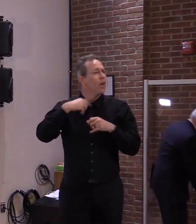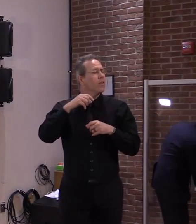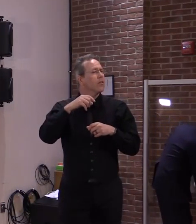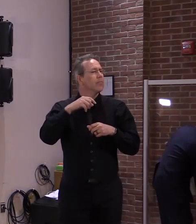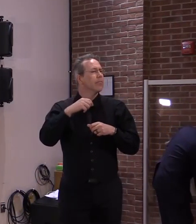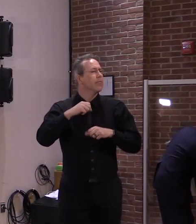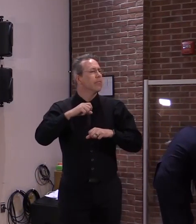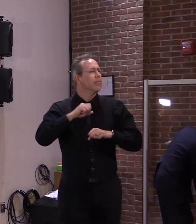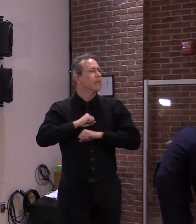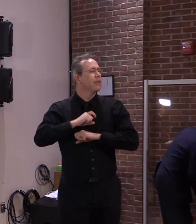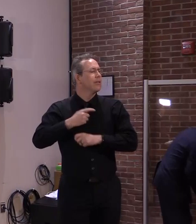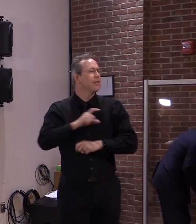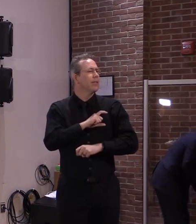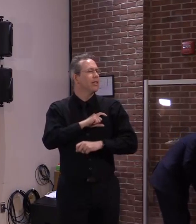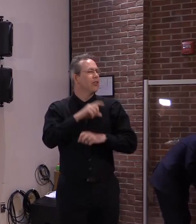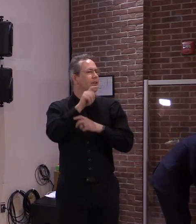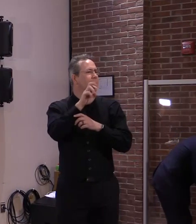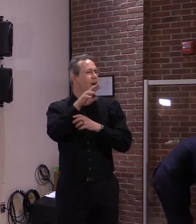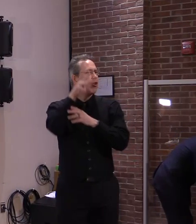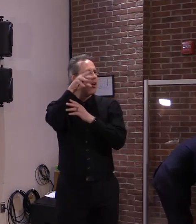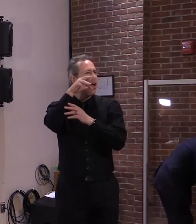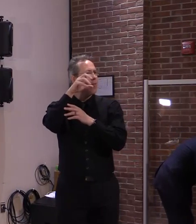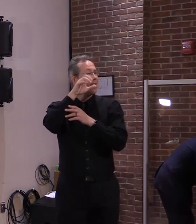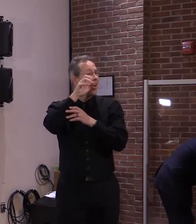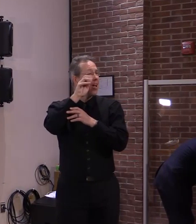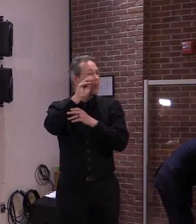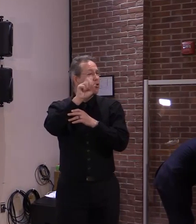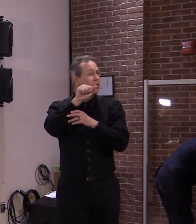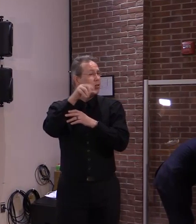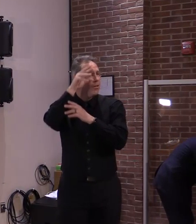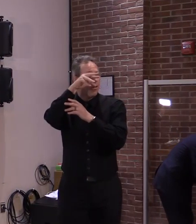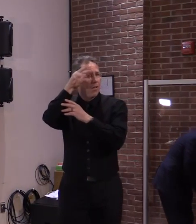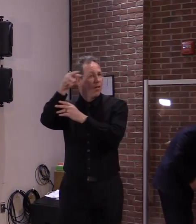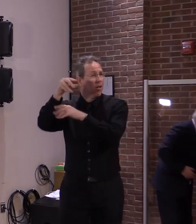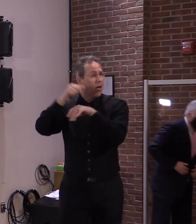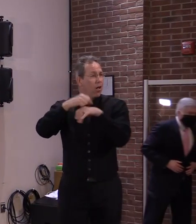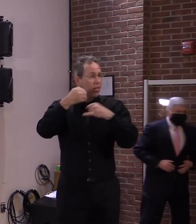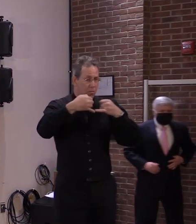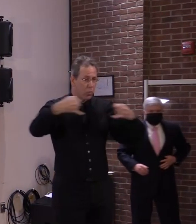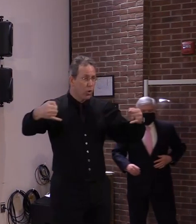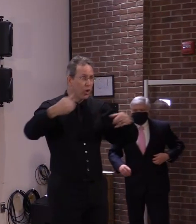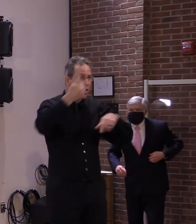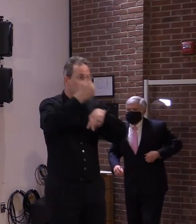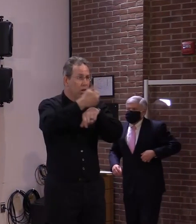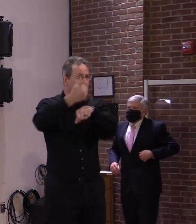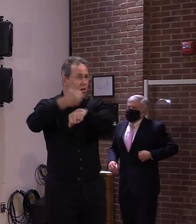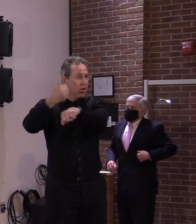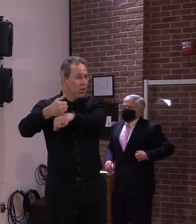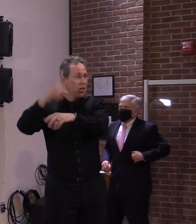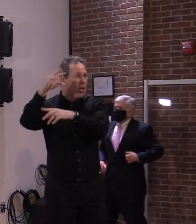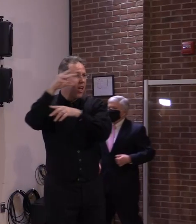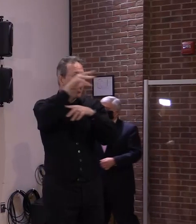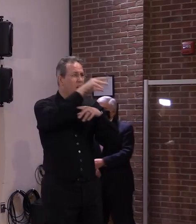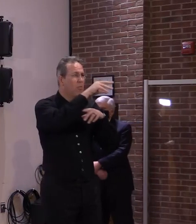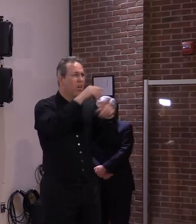need to protect the borders, but people up here are feeling that's kind of a big brother invasive